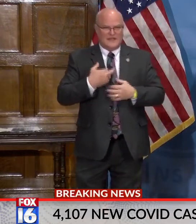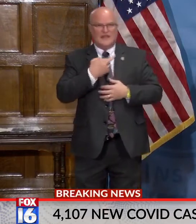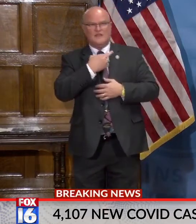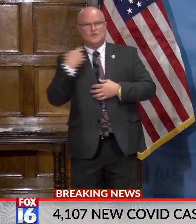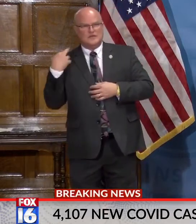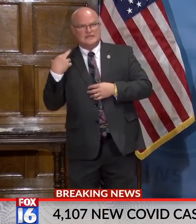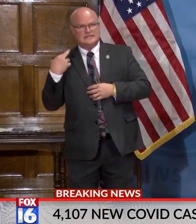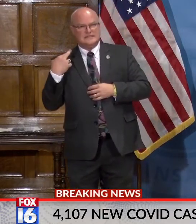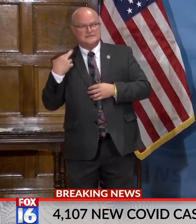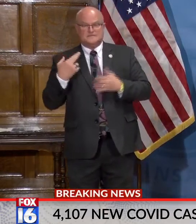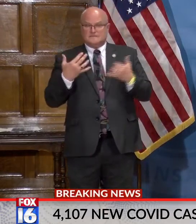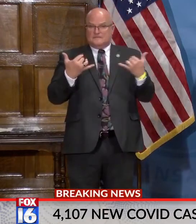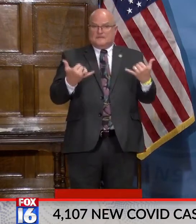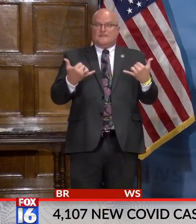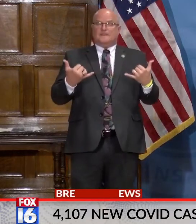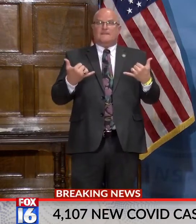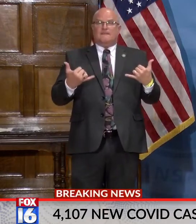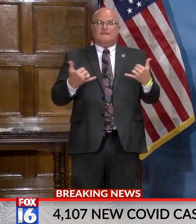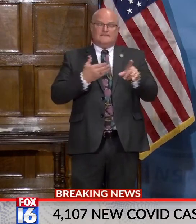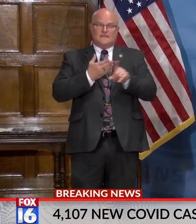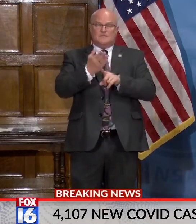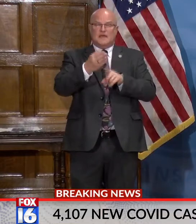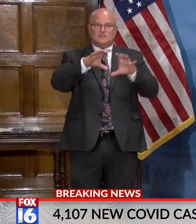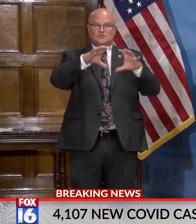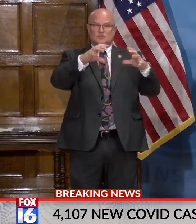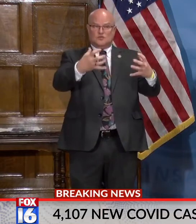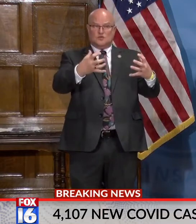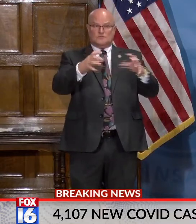And at that time, the major groups